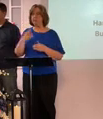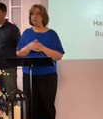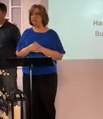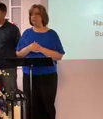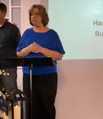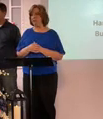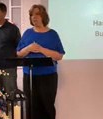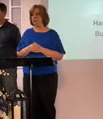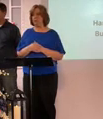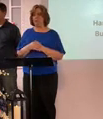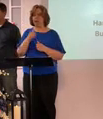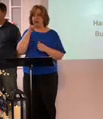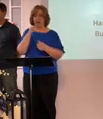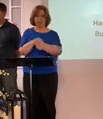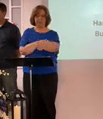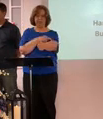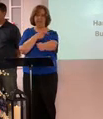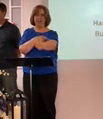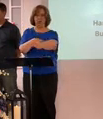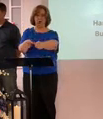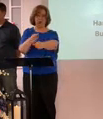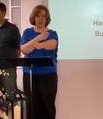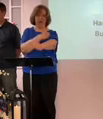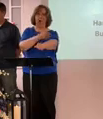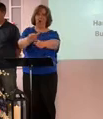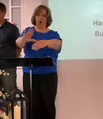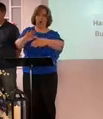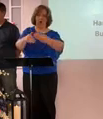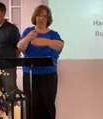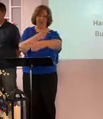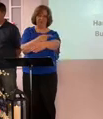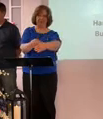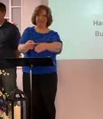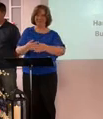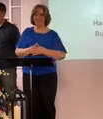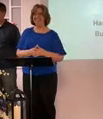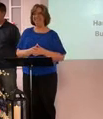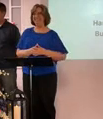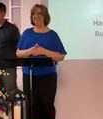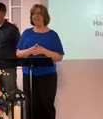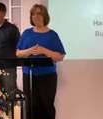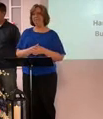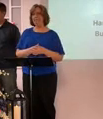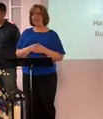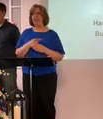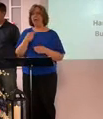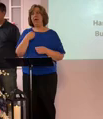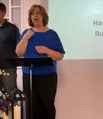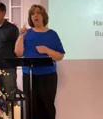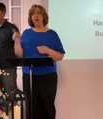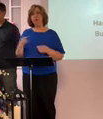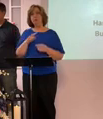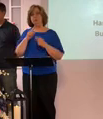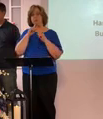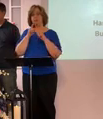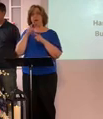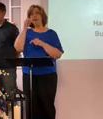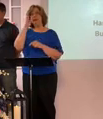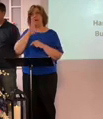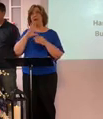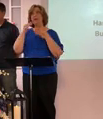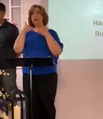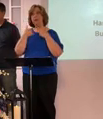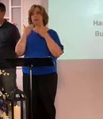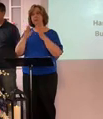arm's not that long to write all that. So I always respond with God has a plan. And